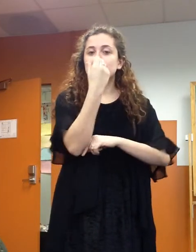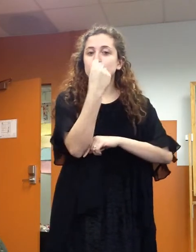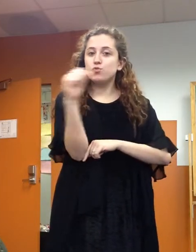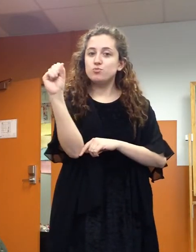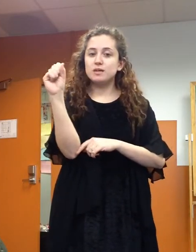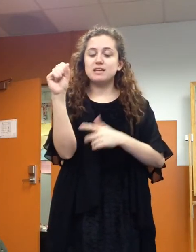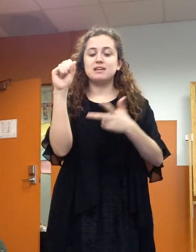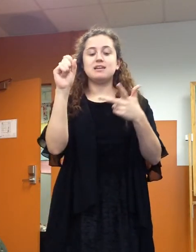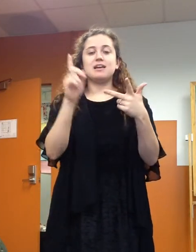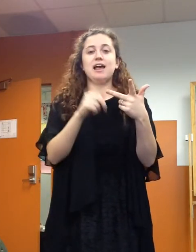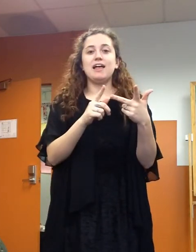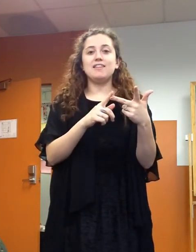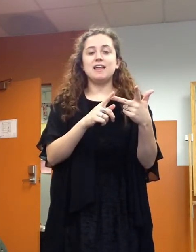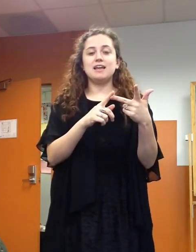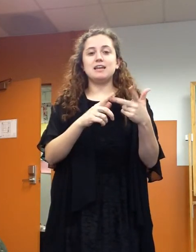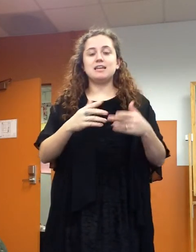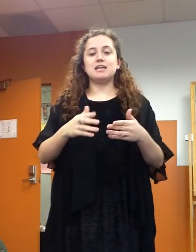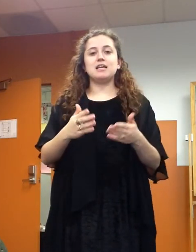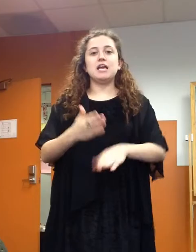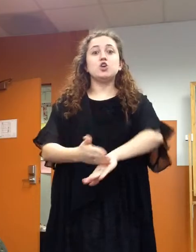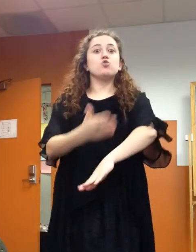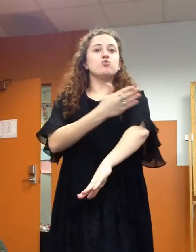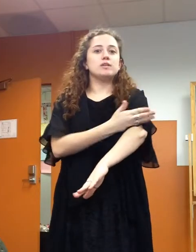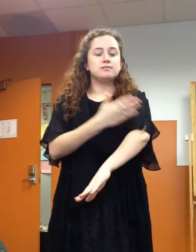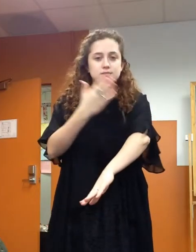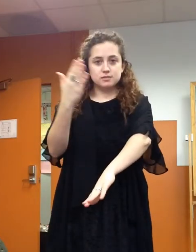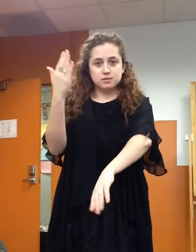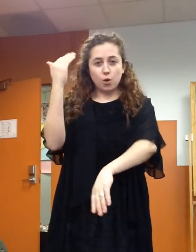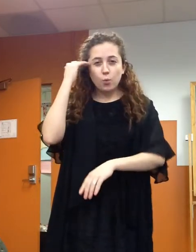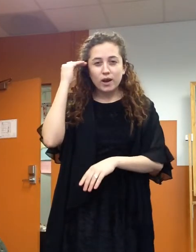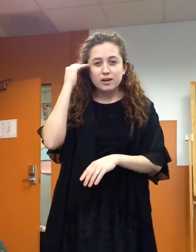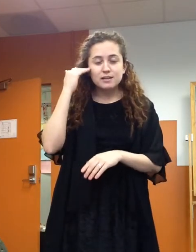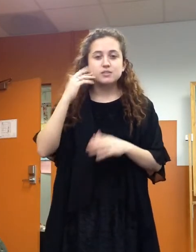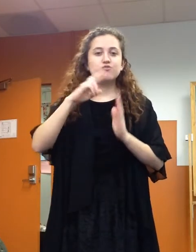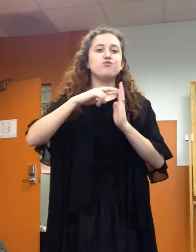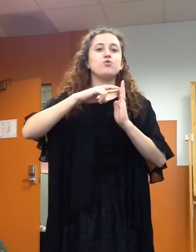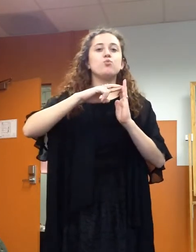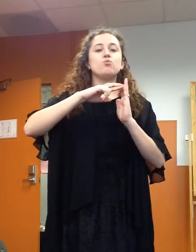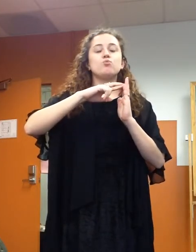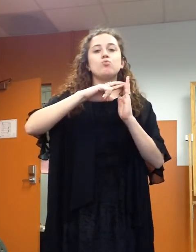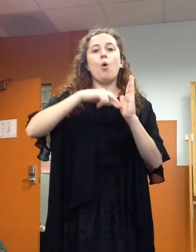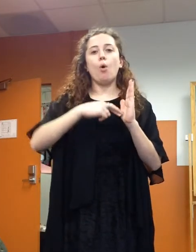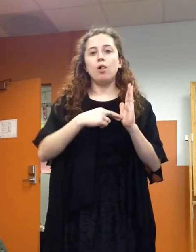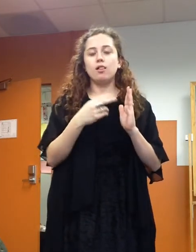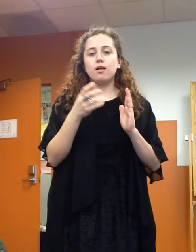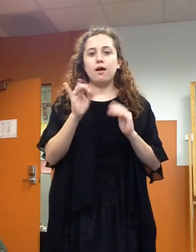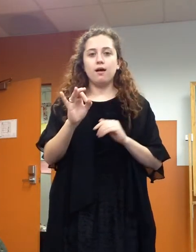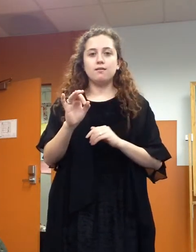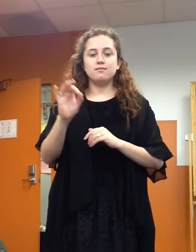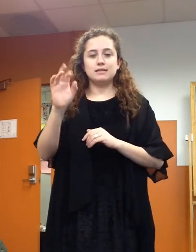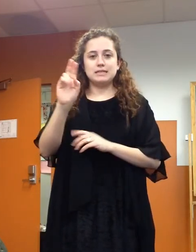increased awareness of the role of Native Americans and immigrant groups